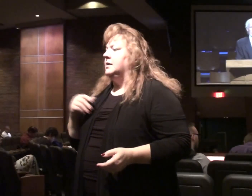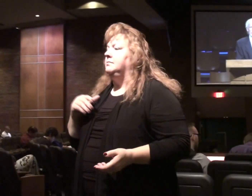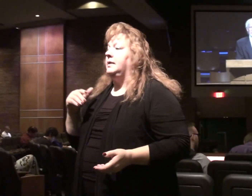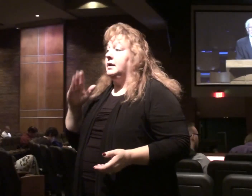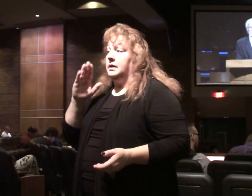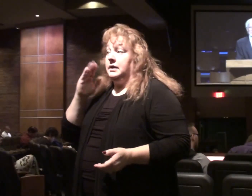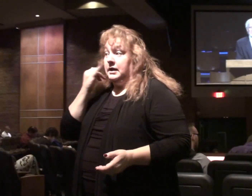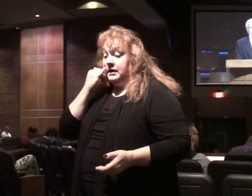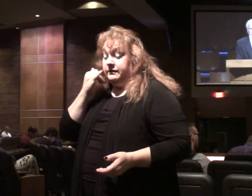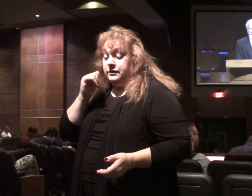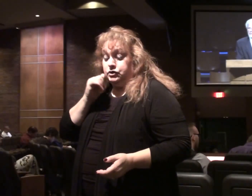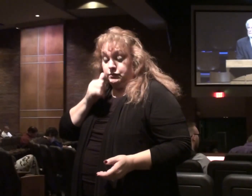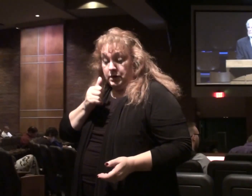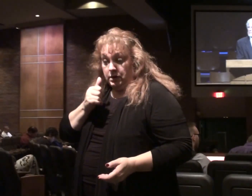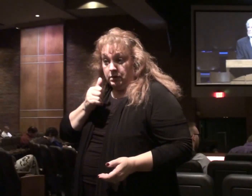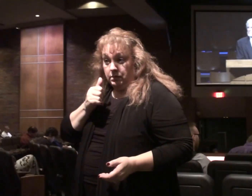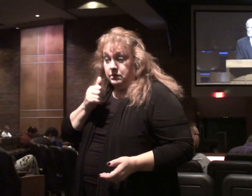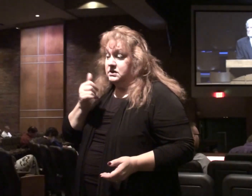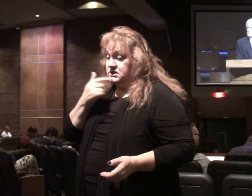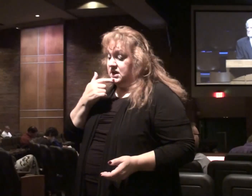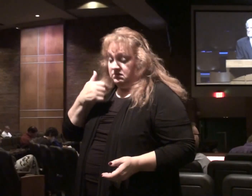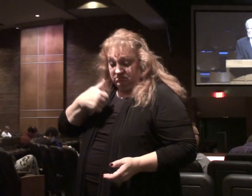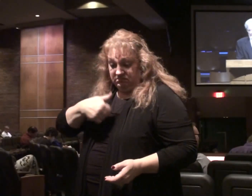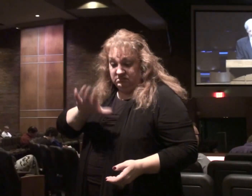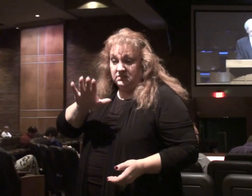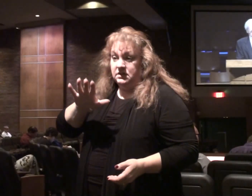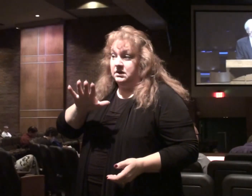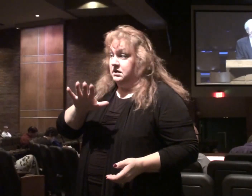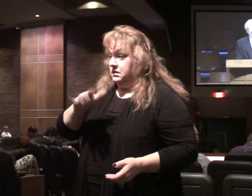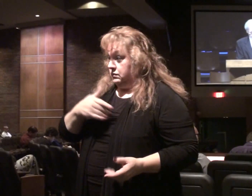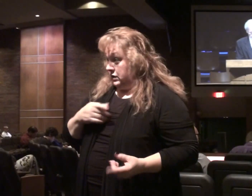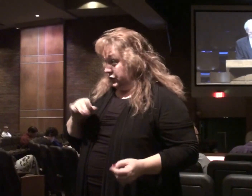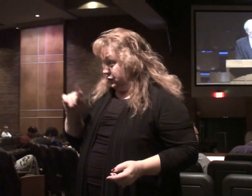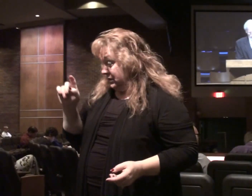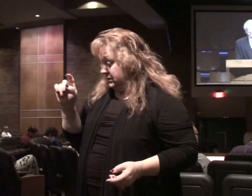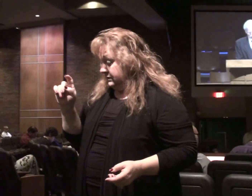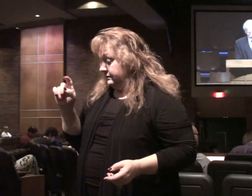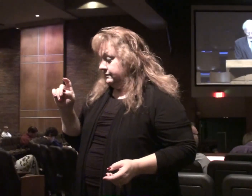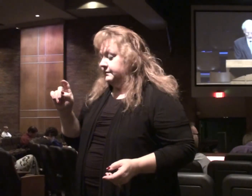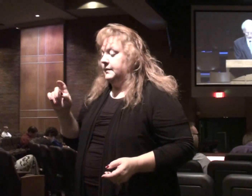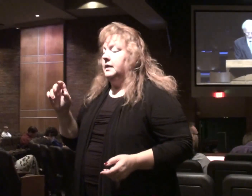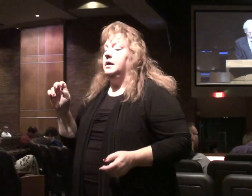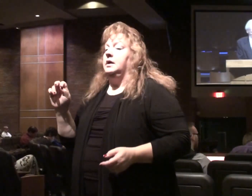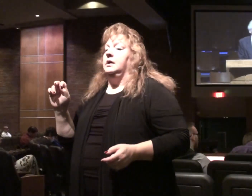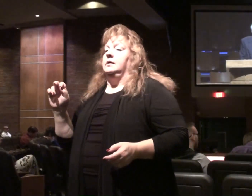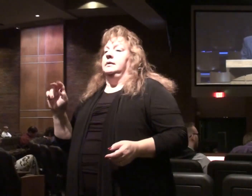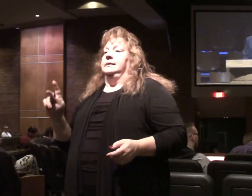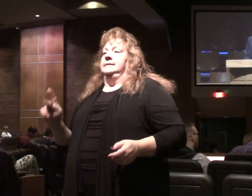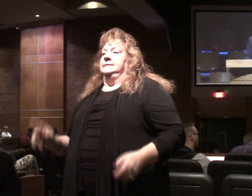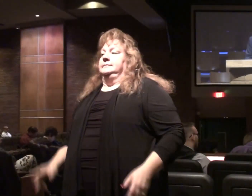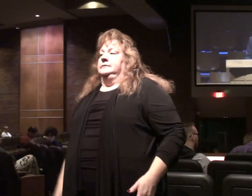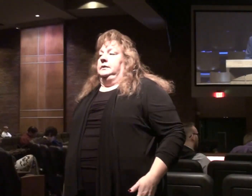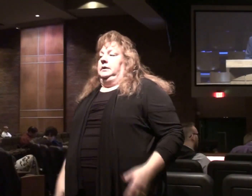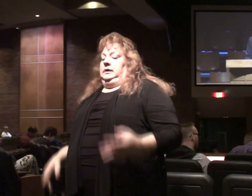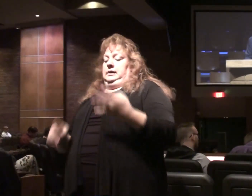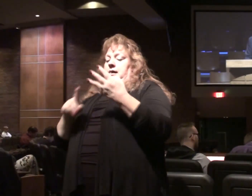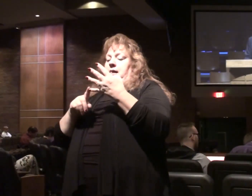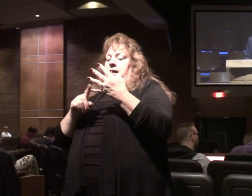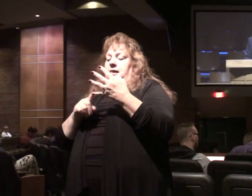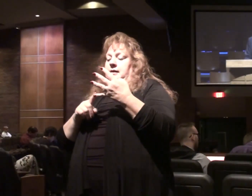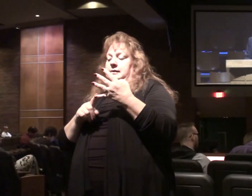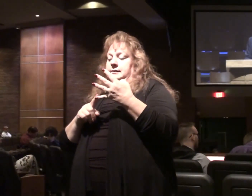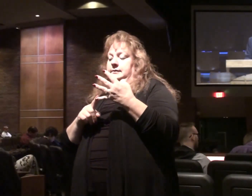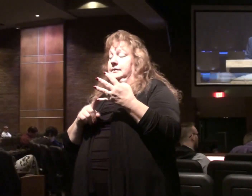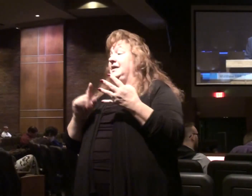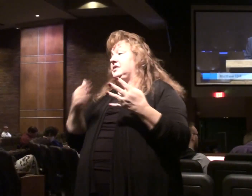so tomorrow, are we ready to do it and live for him? All right. One more heart. We have